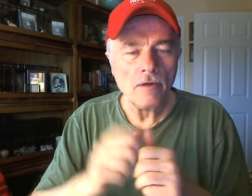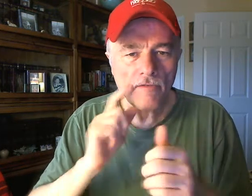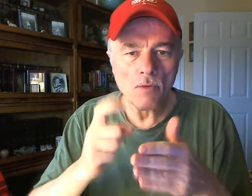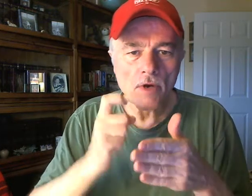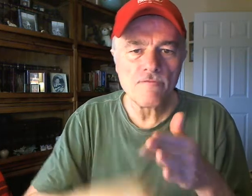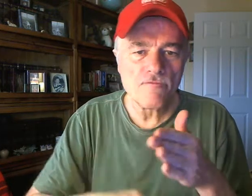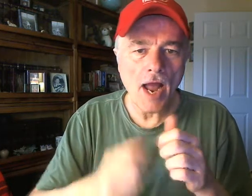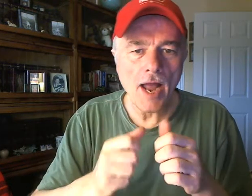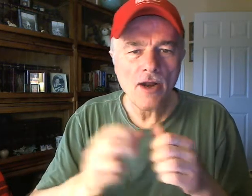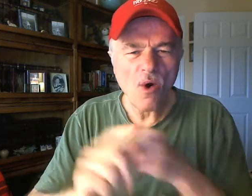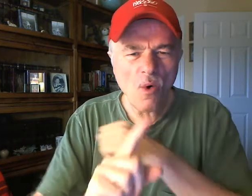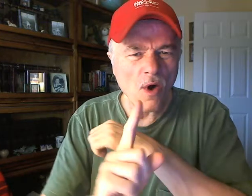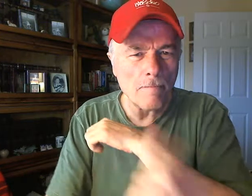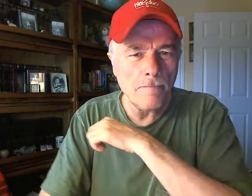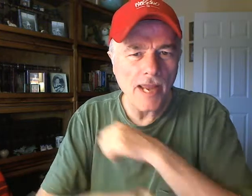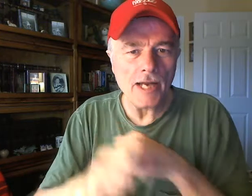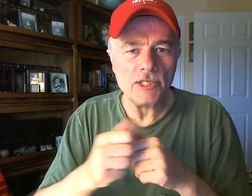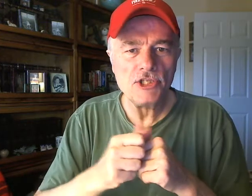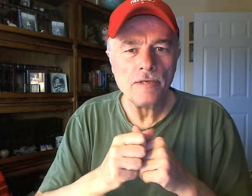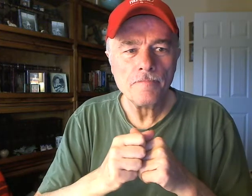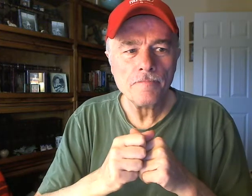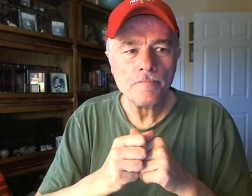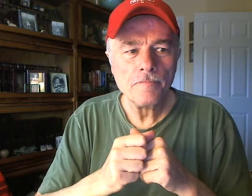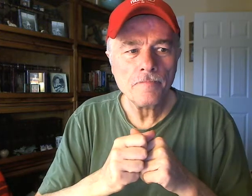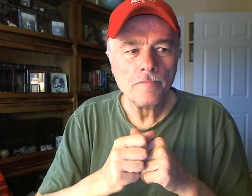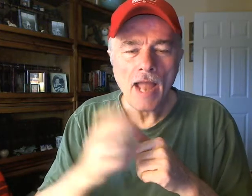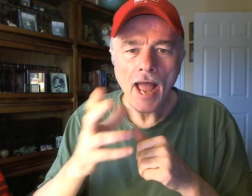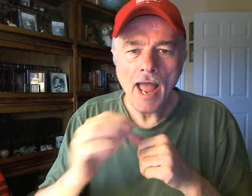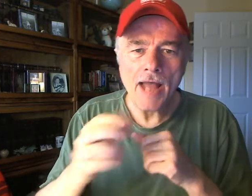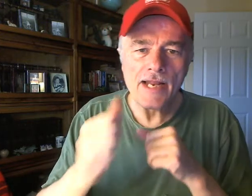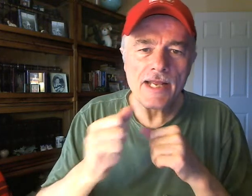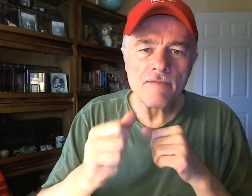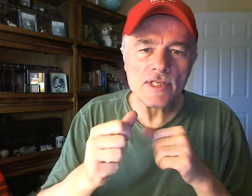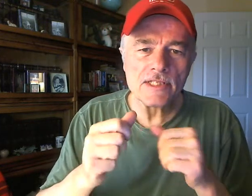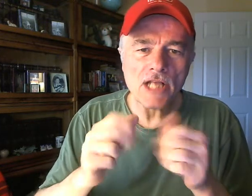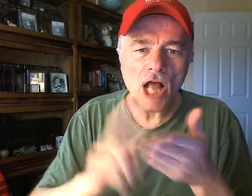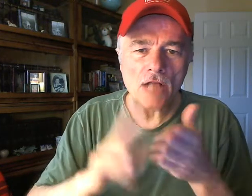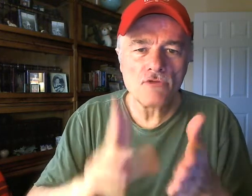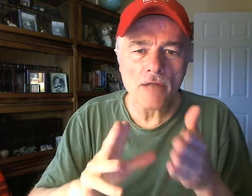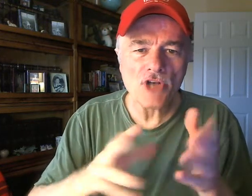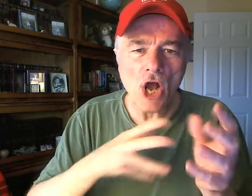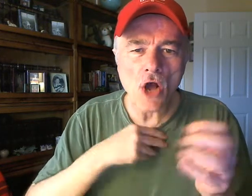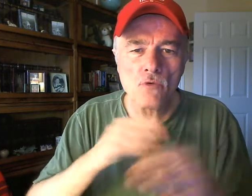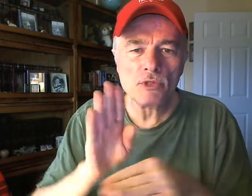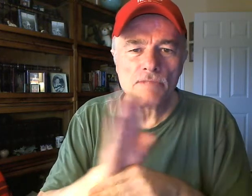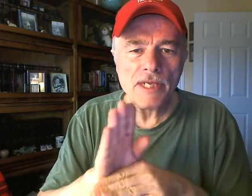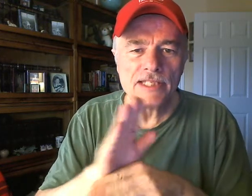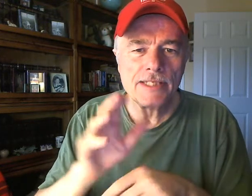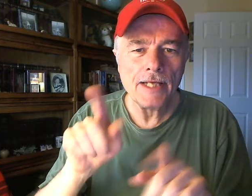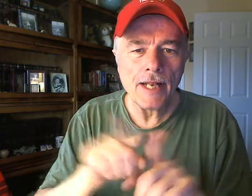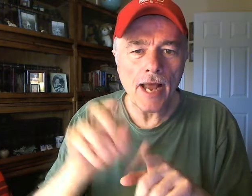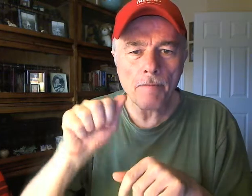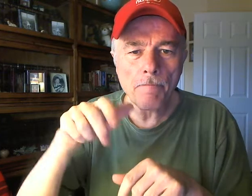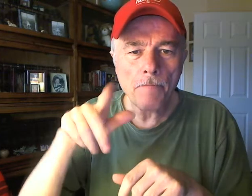they will fine or pay. And if his contractor owns business like